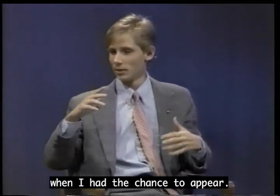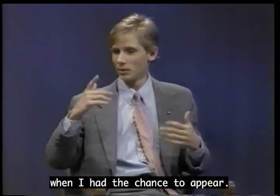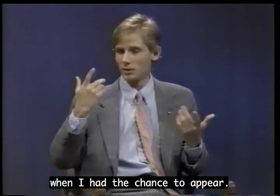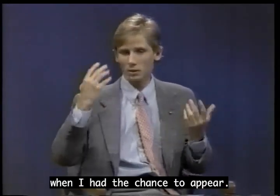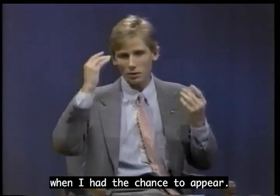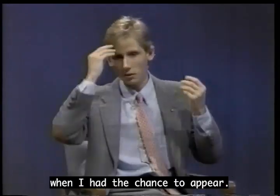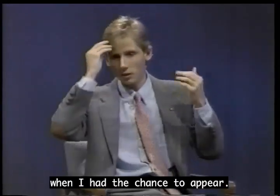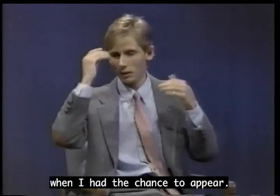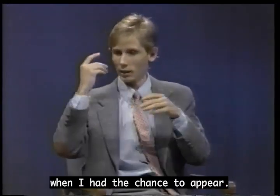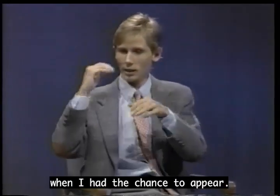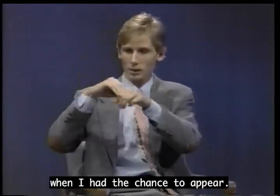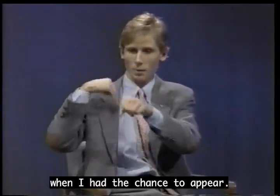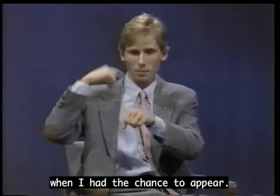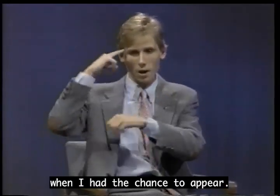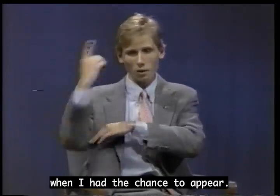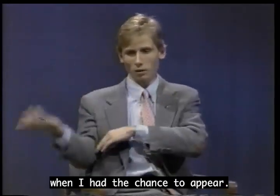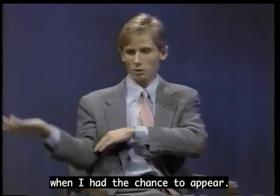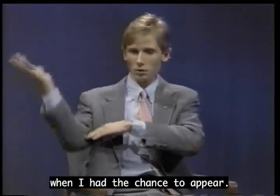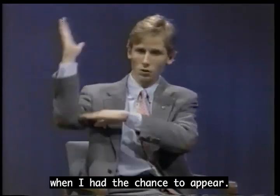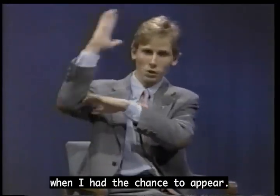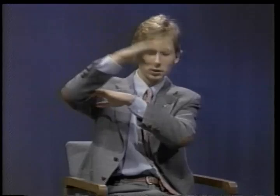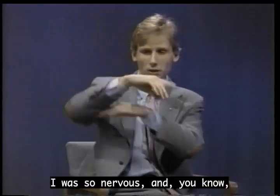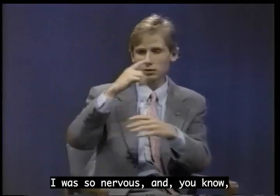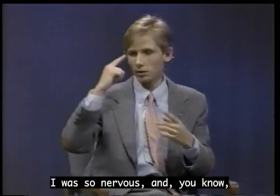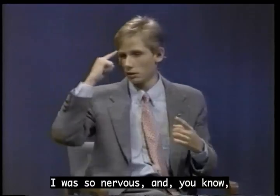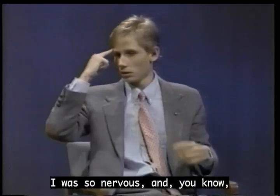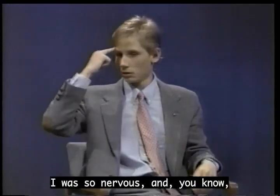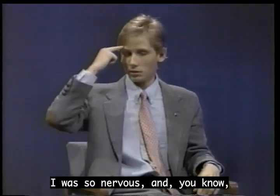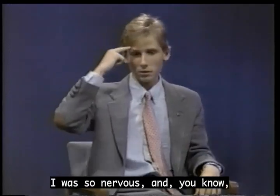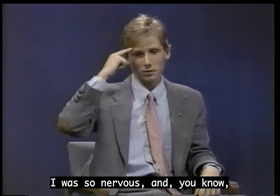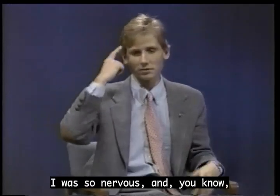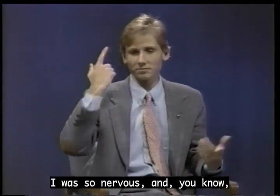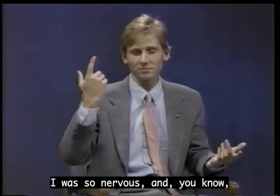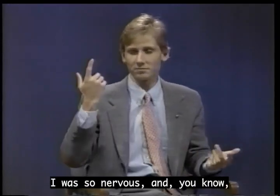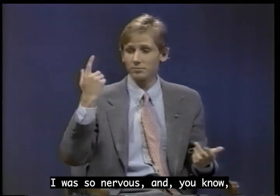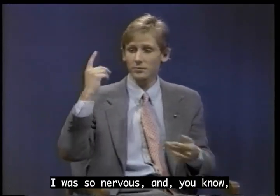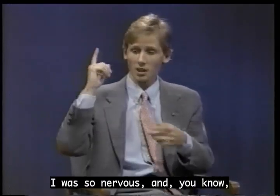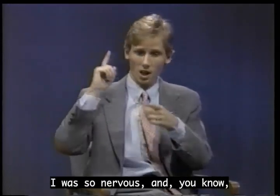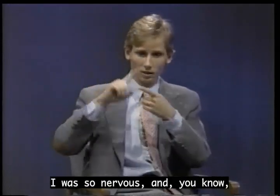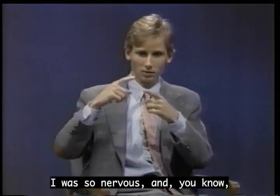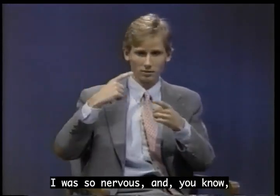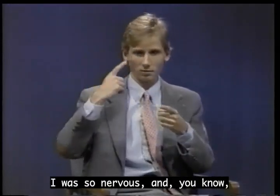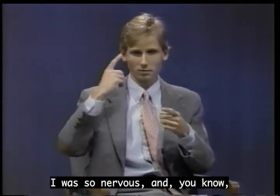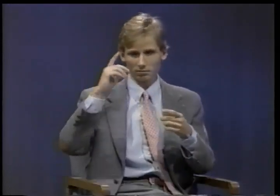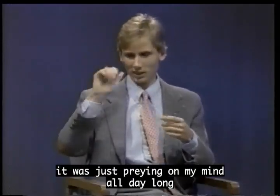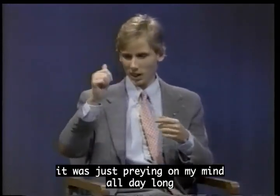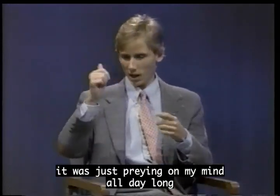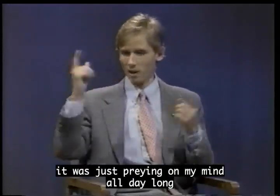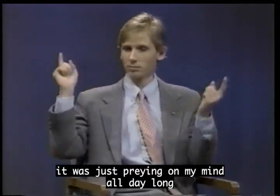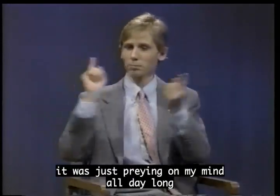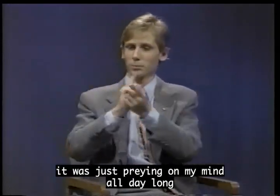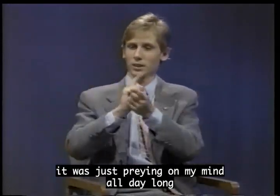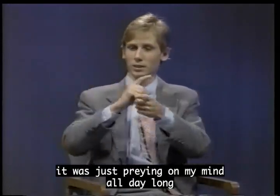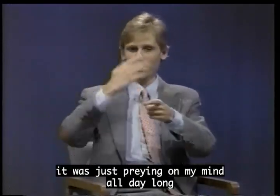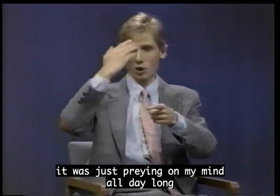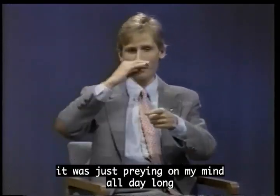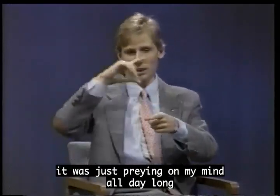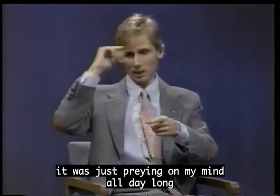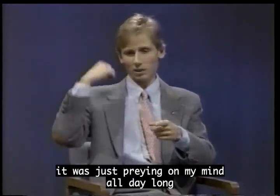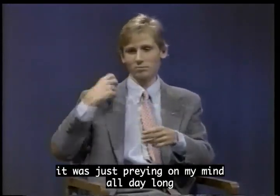so nervous, and it was just preying on my mind all day long. Until